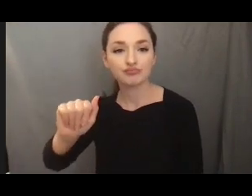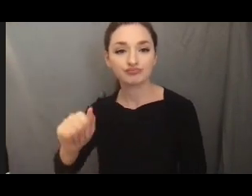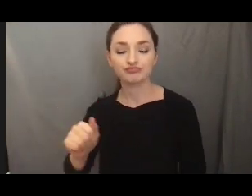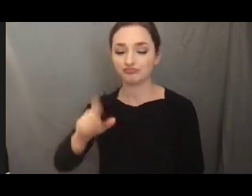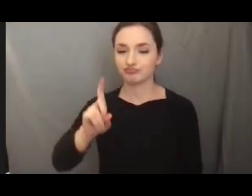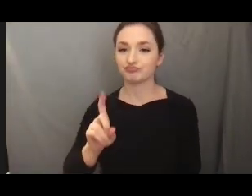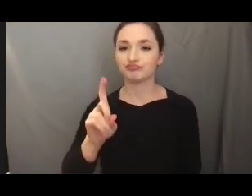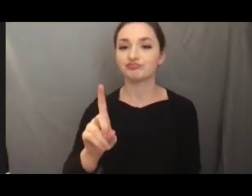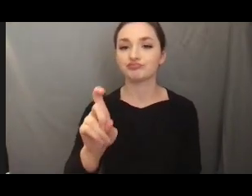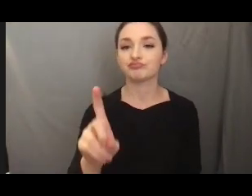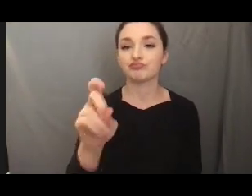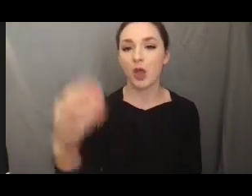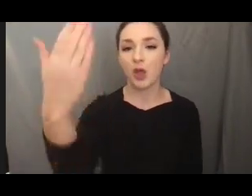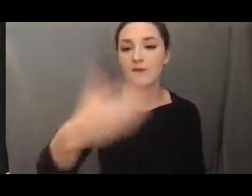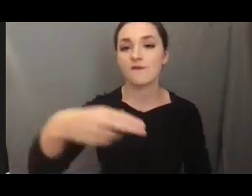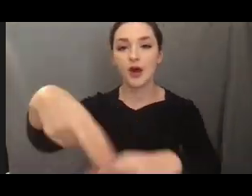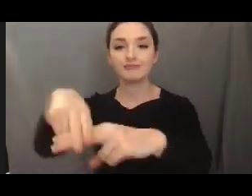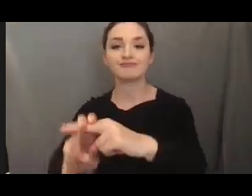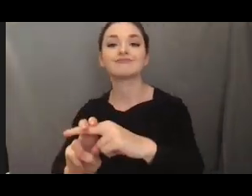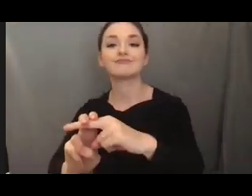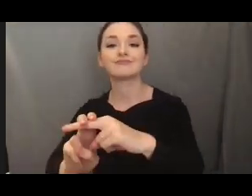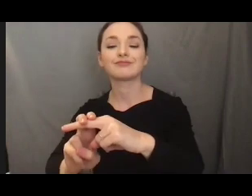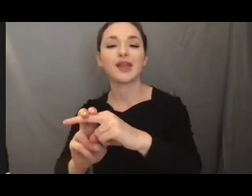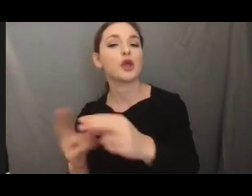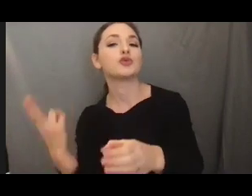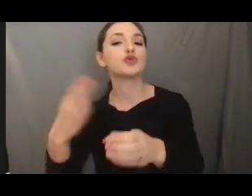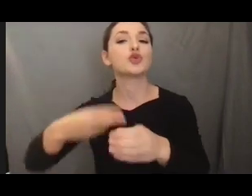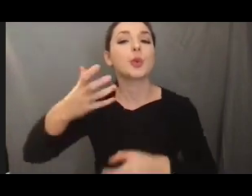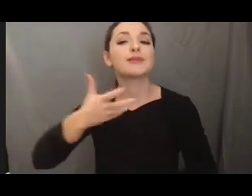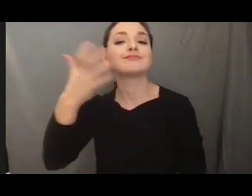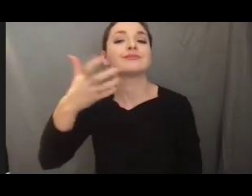and began singing too, her smile triumphant.